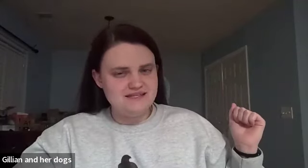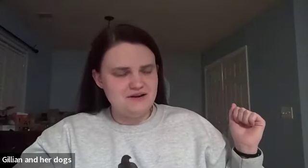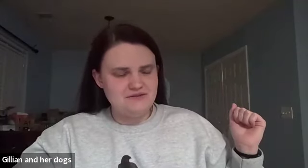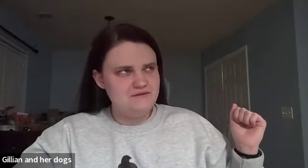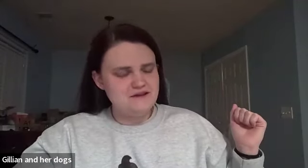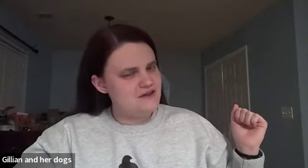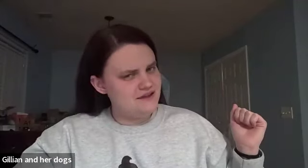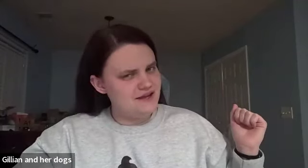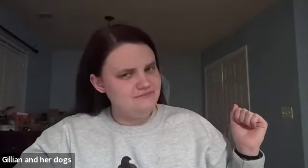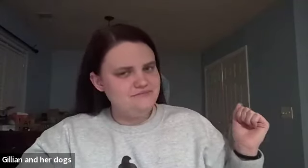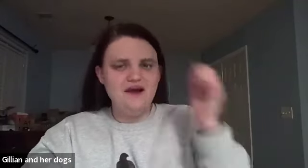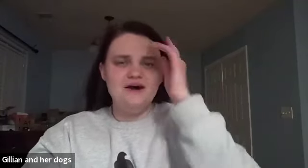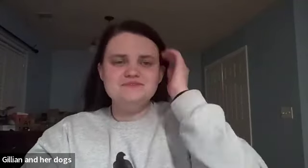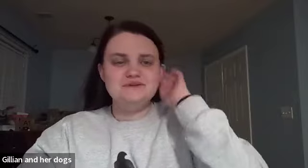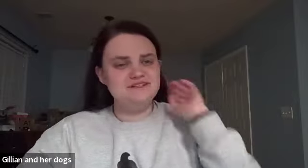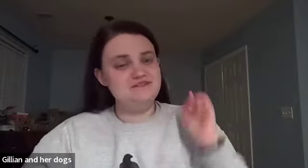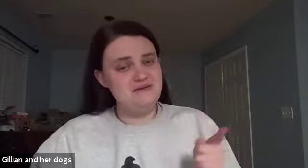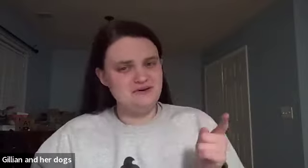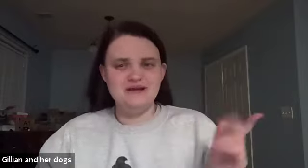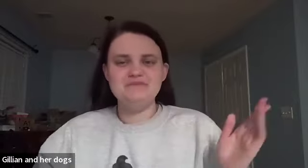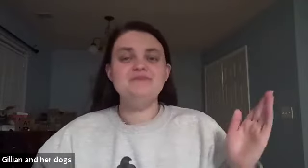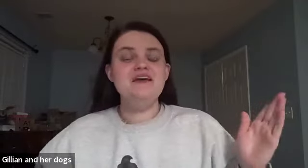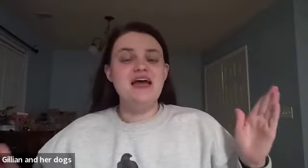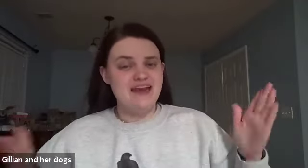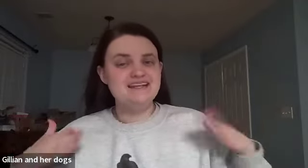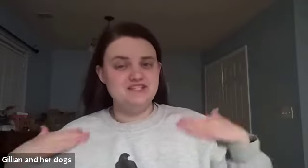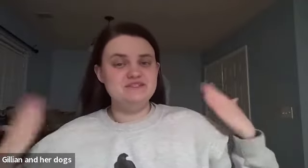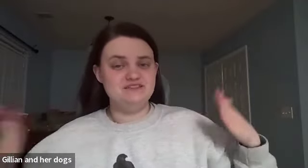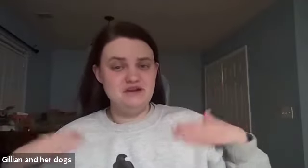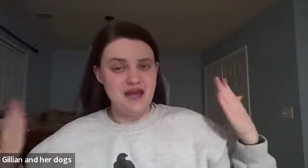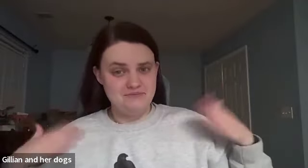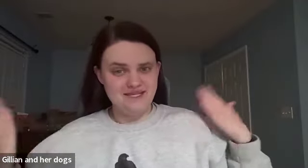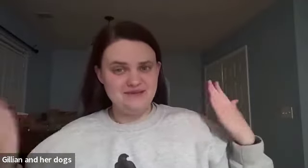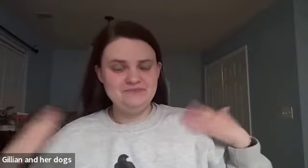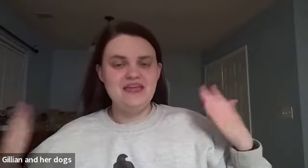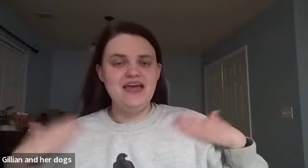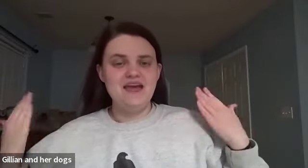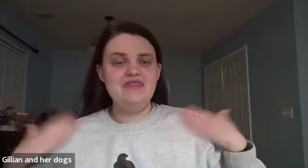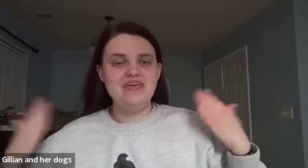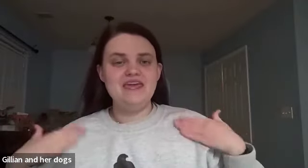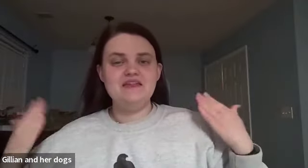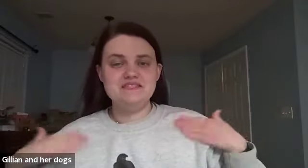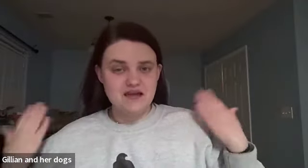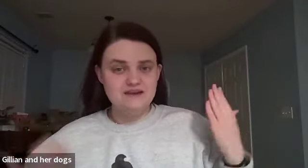because I don't think we've done that yet. So we're going to do that real quick. And that is, you would still do happy. And then the sign